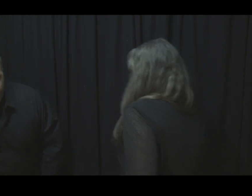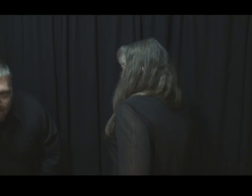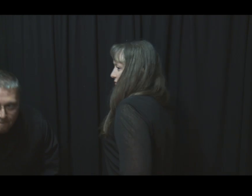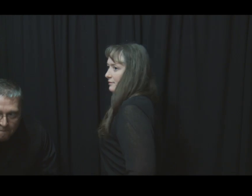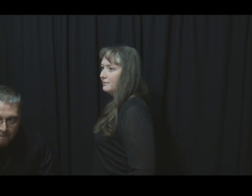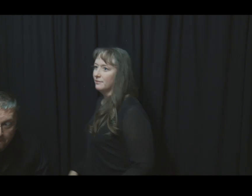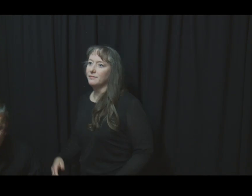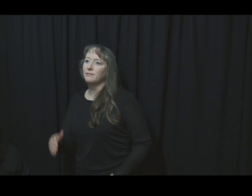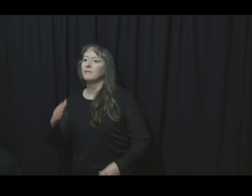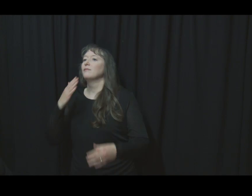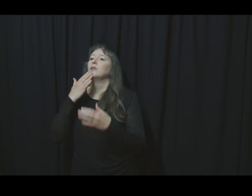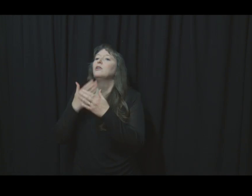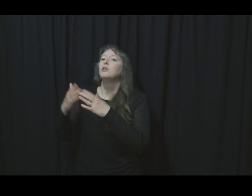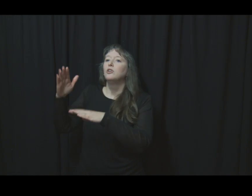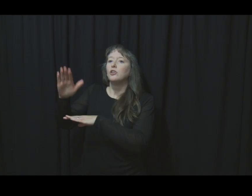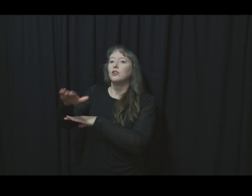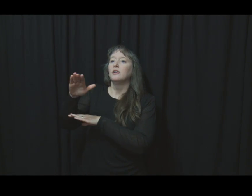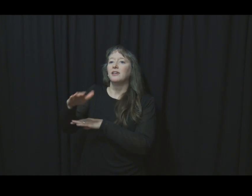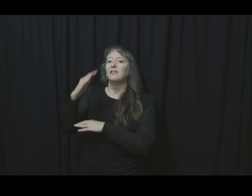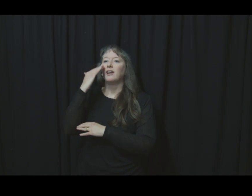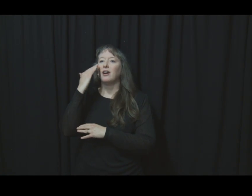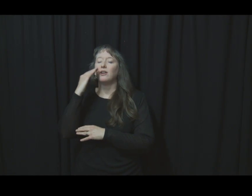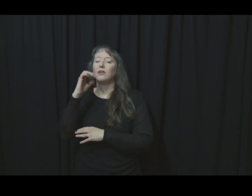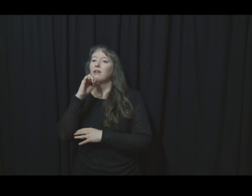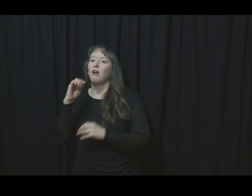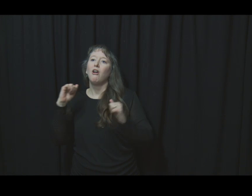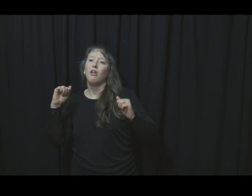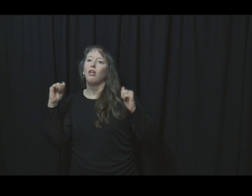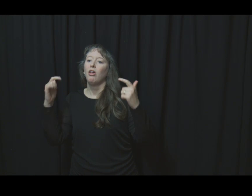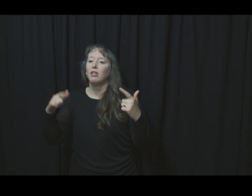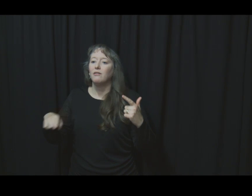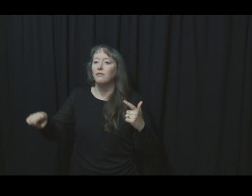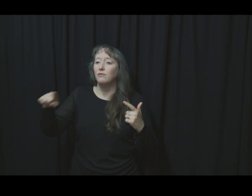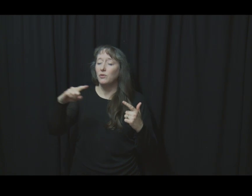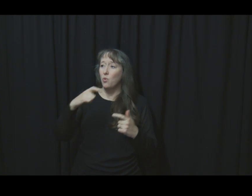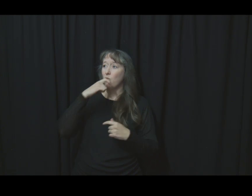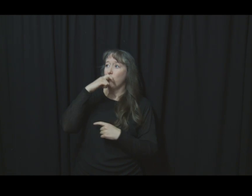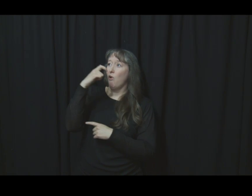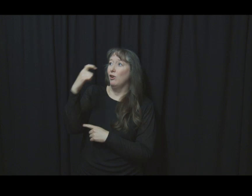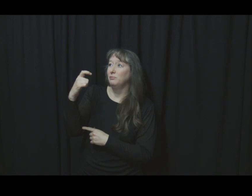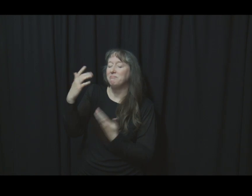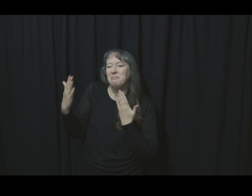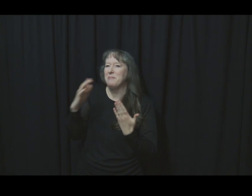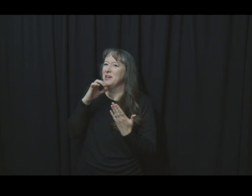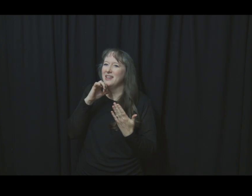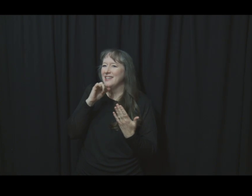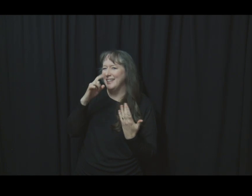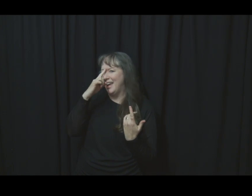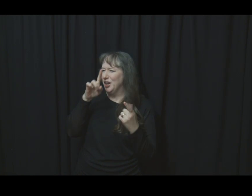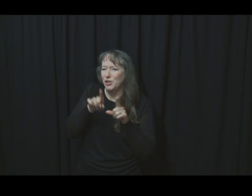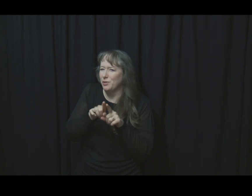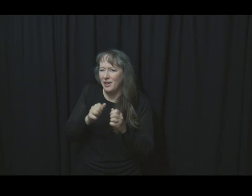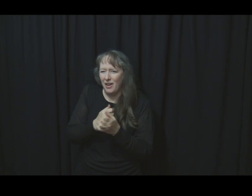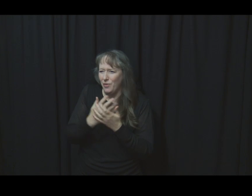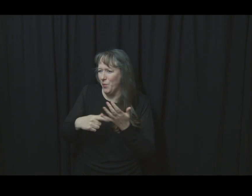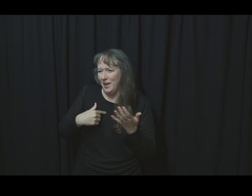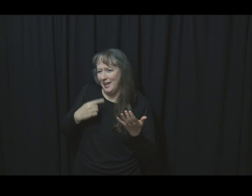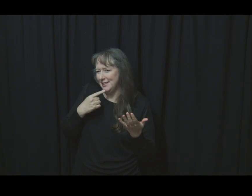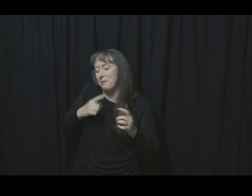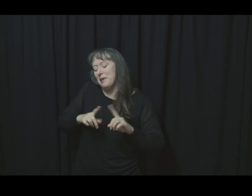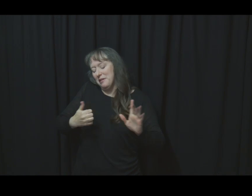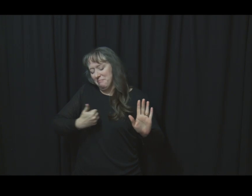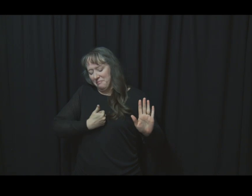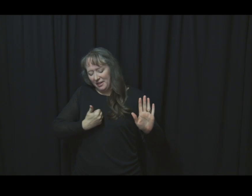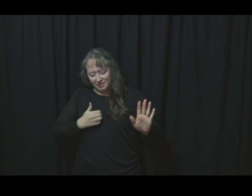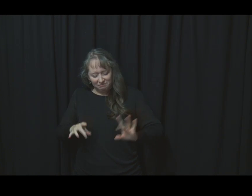Well, good evening. I know that not everyone watching this debate will necessarily agree with what I have to say, but I'm an Aussie and live